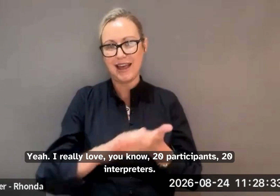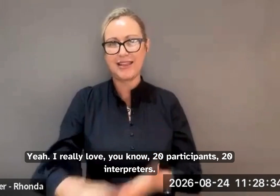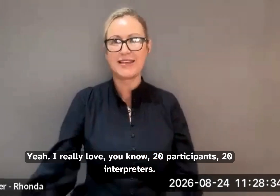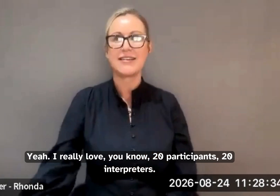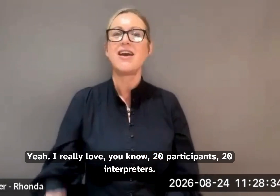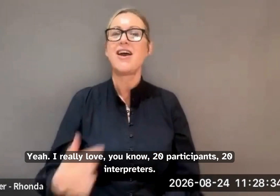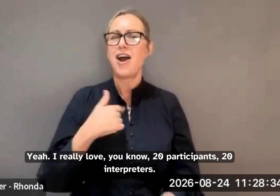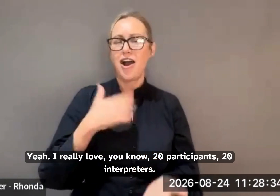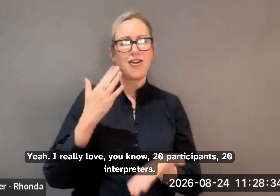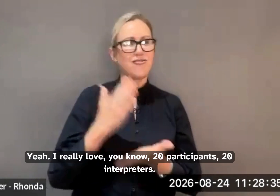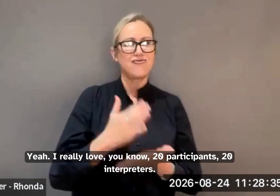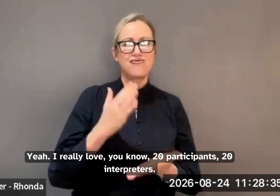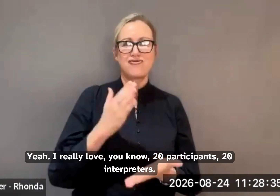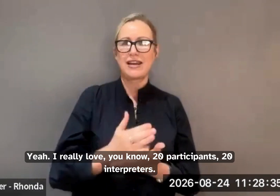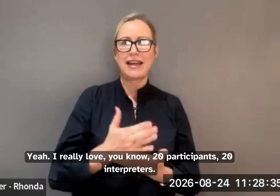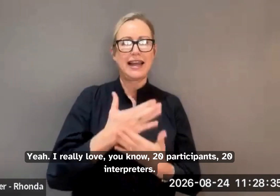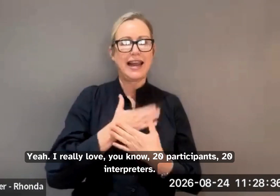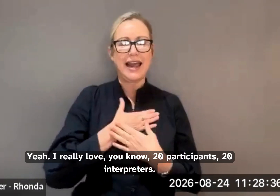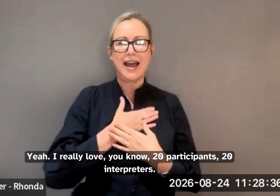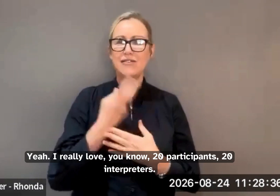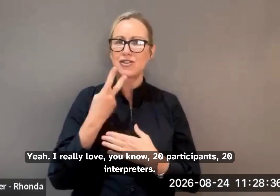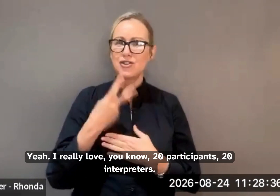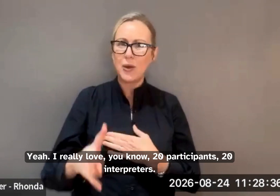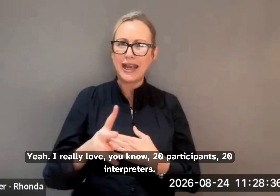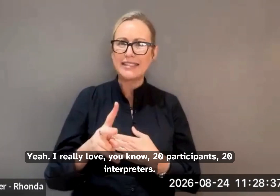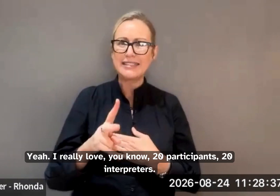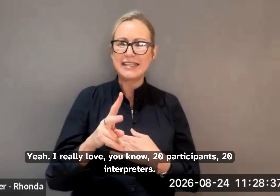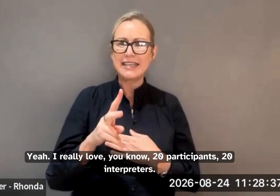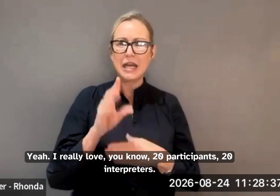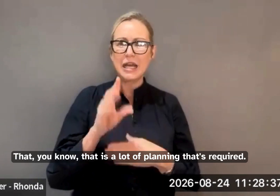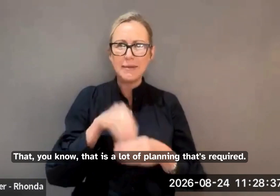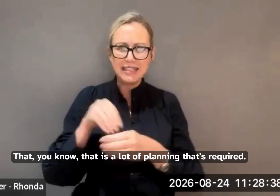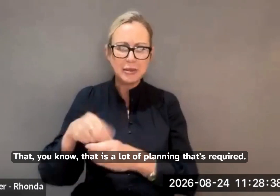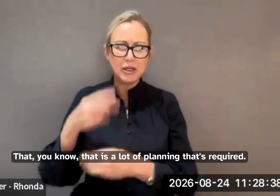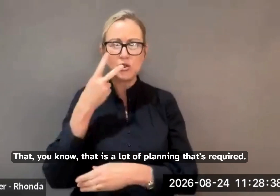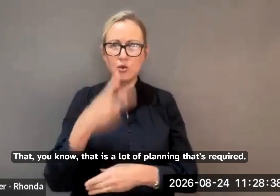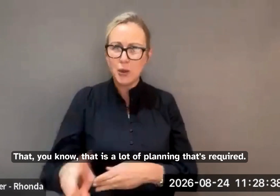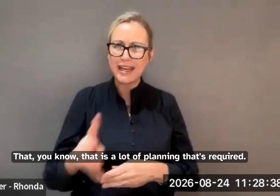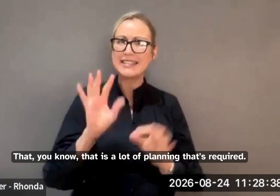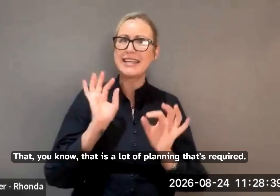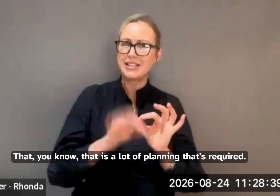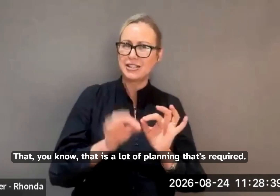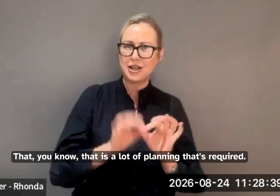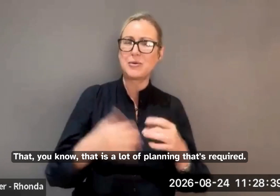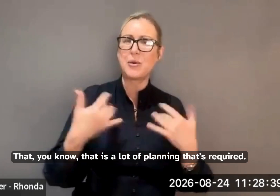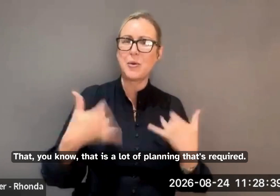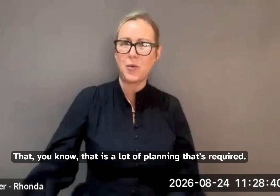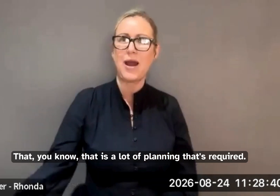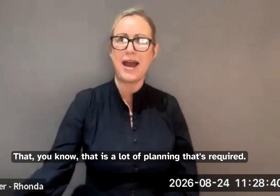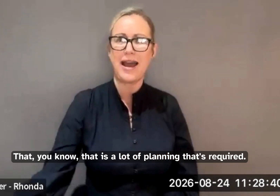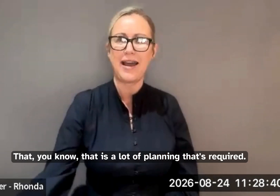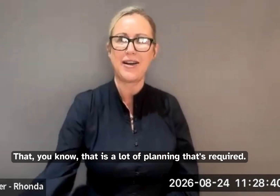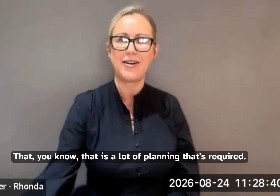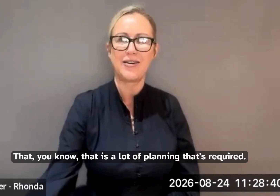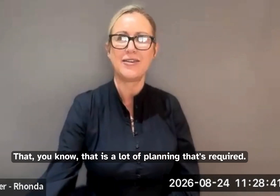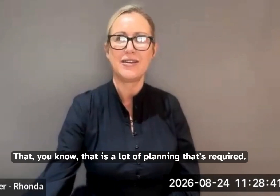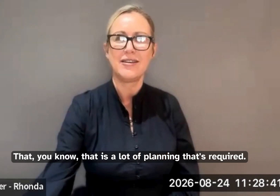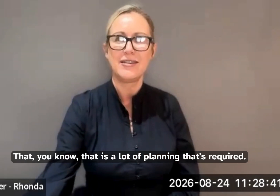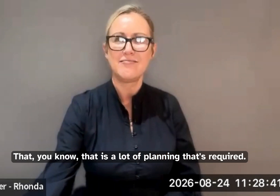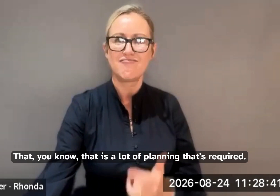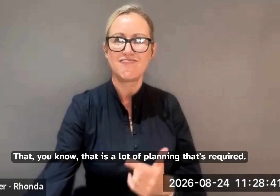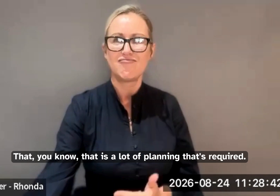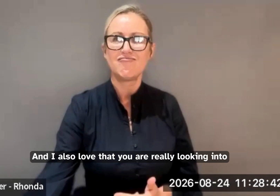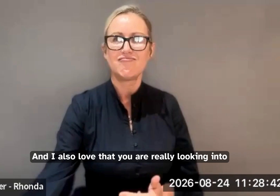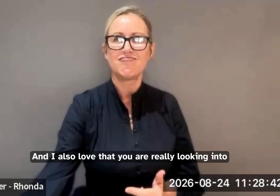Yeah, I really loved, 20 participants, 20 interpreters. That is a lot of planning